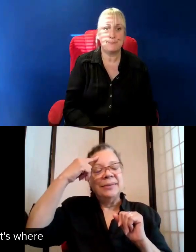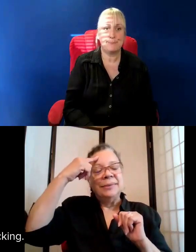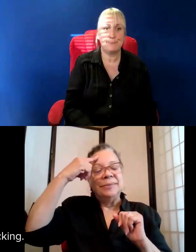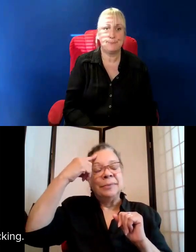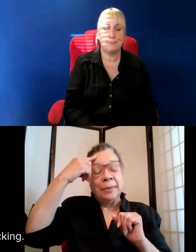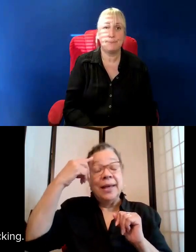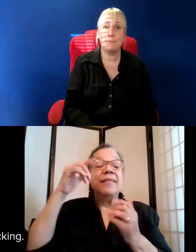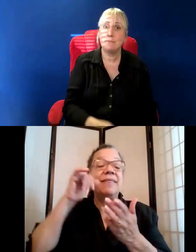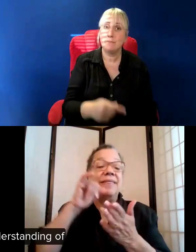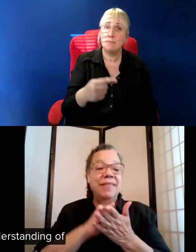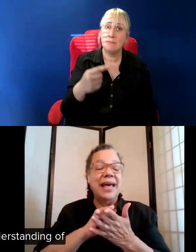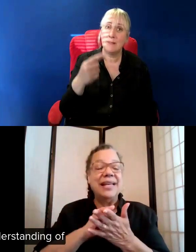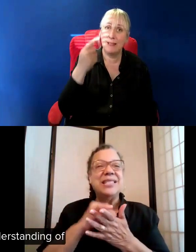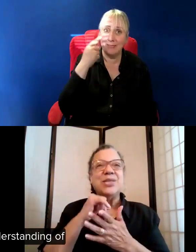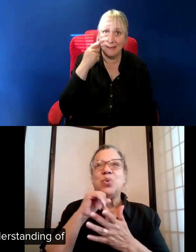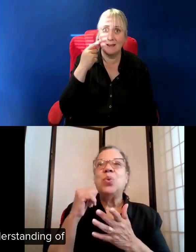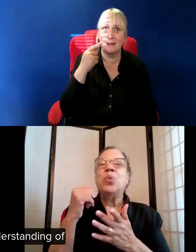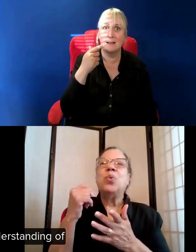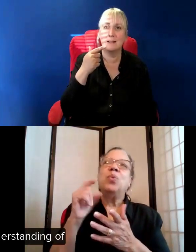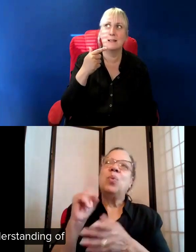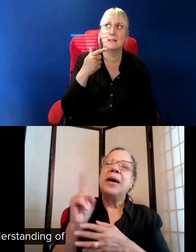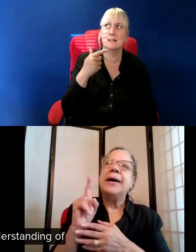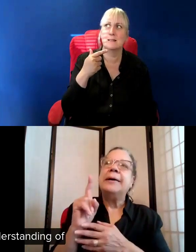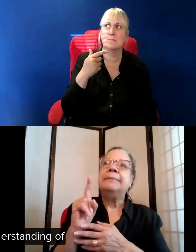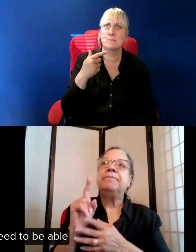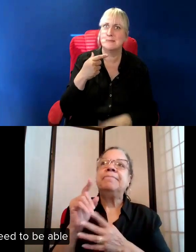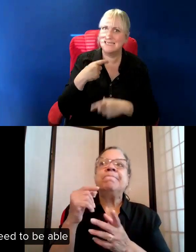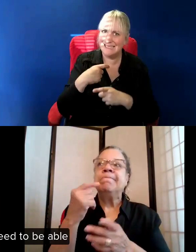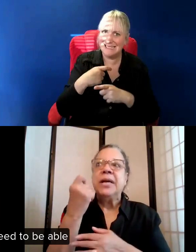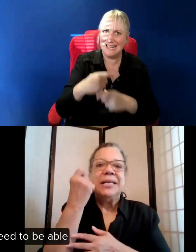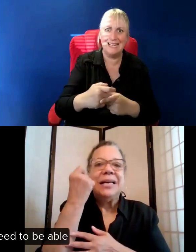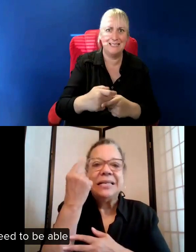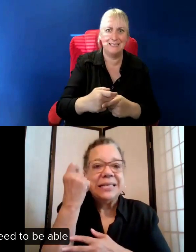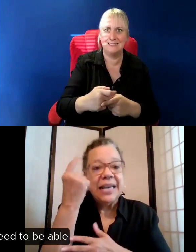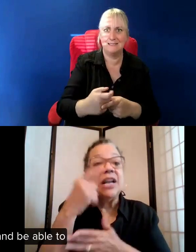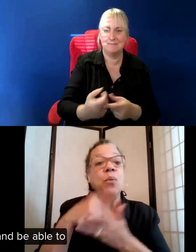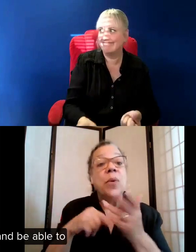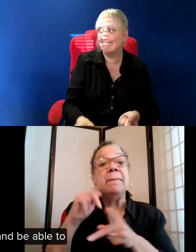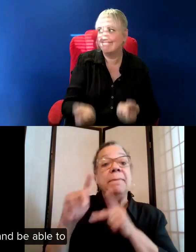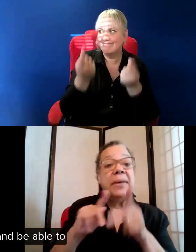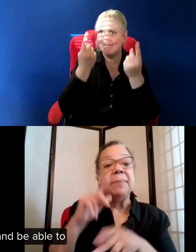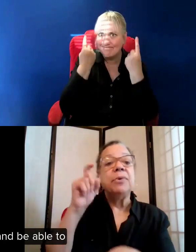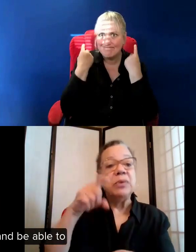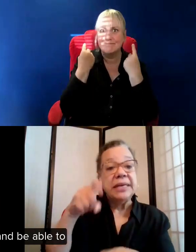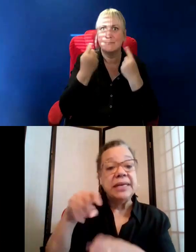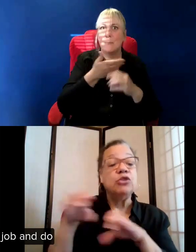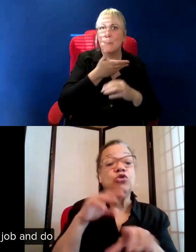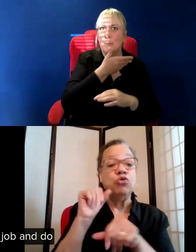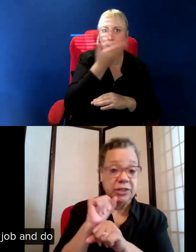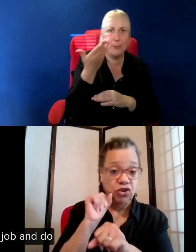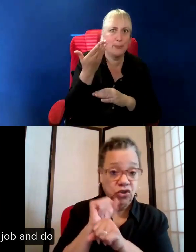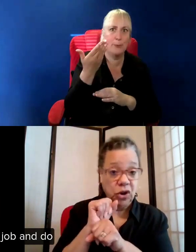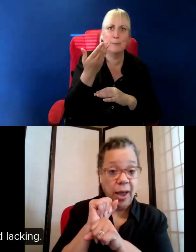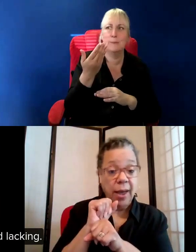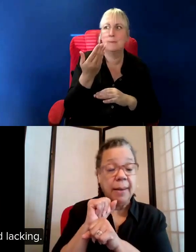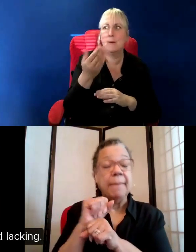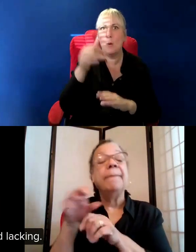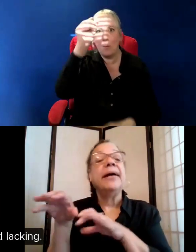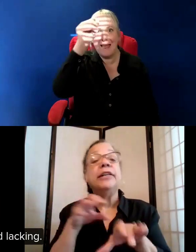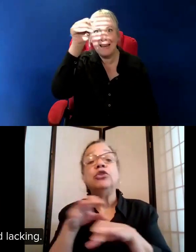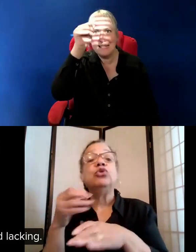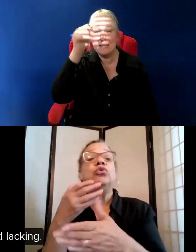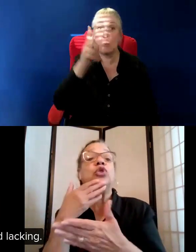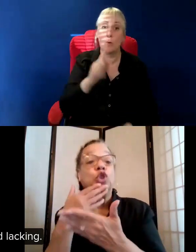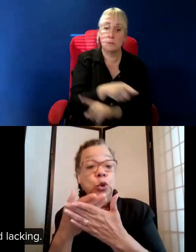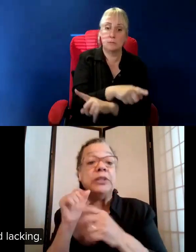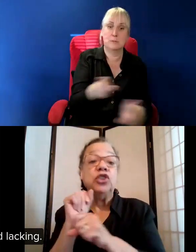that's where it's lacking. I think the understanding of what people need to be able to do the job and be able to take on the job and do it well.